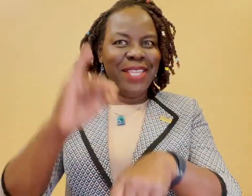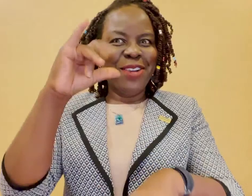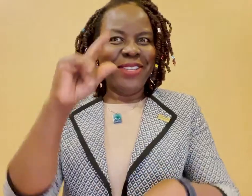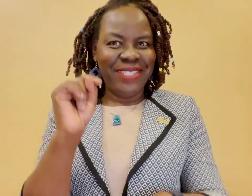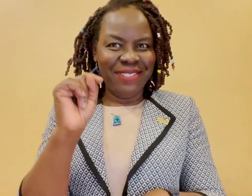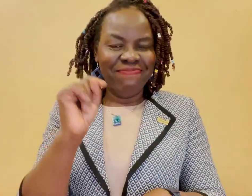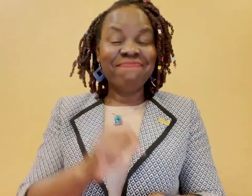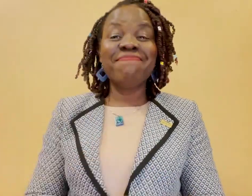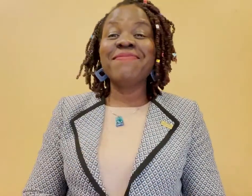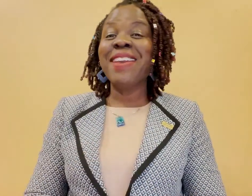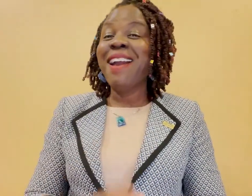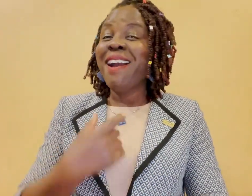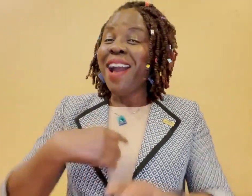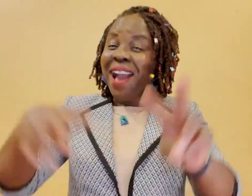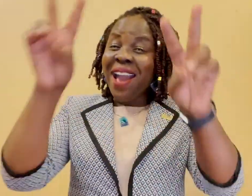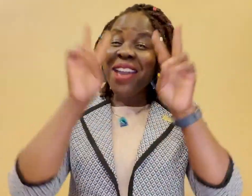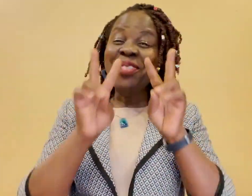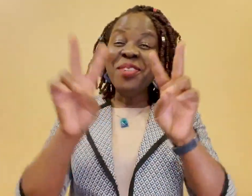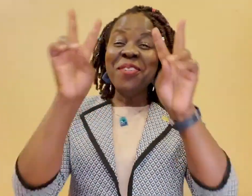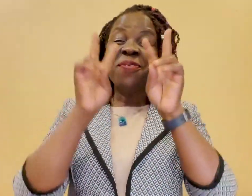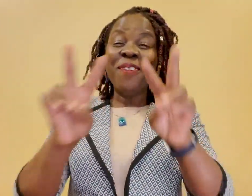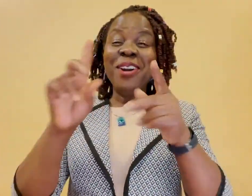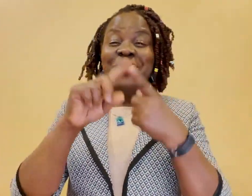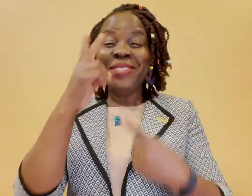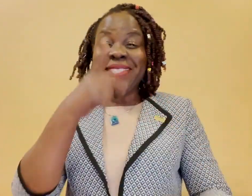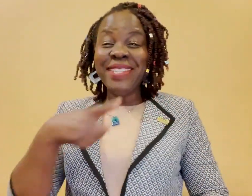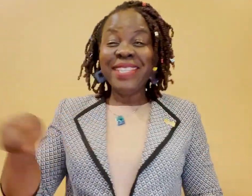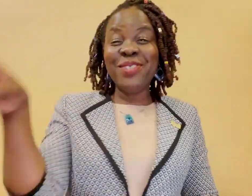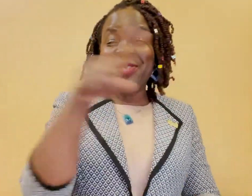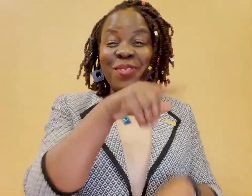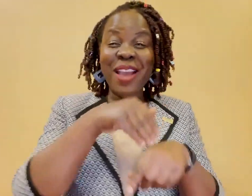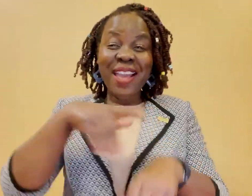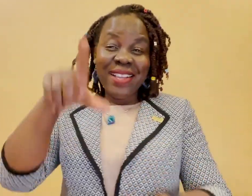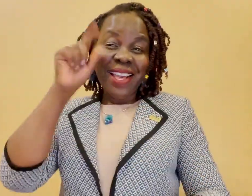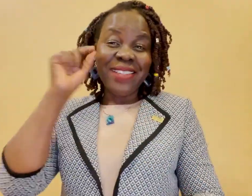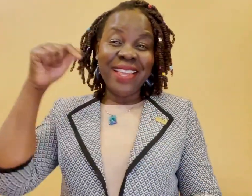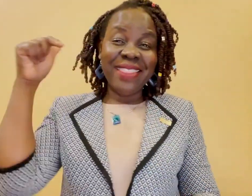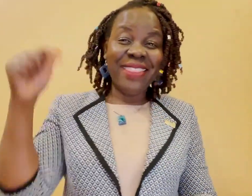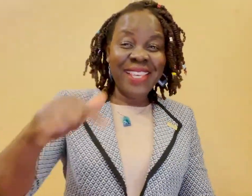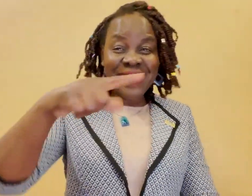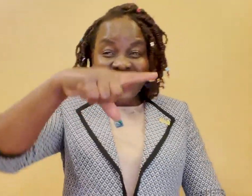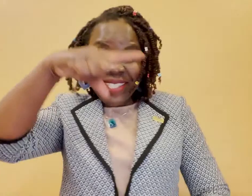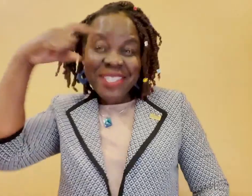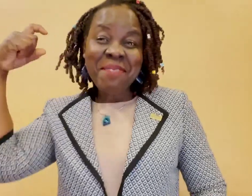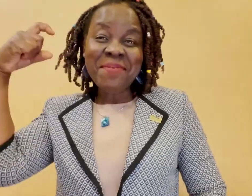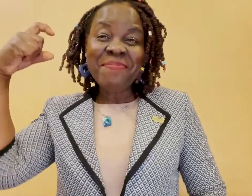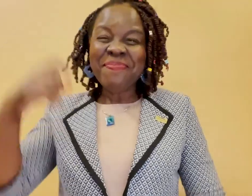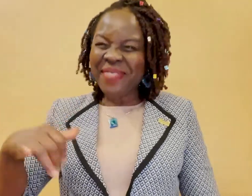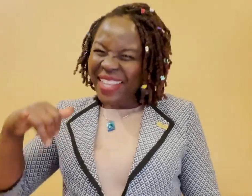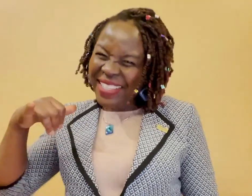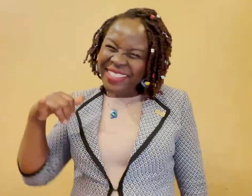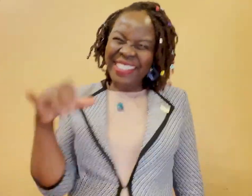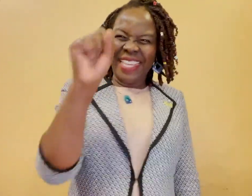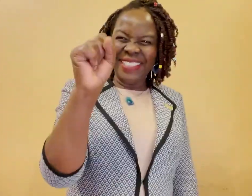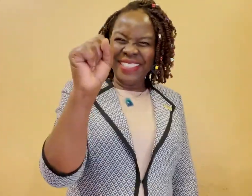are still working on it. I'm very much looking forward to seeing you at Gallaudet this summer. Yes!